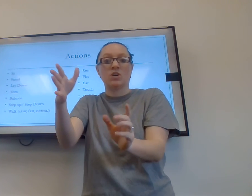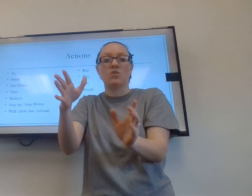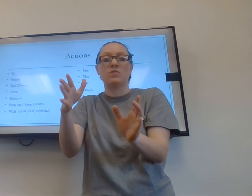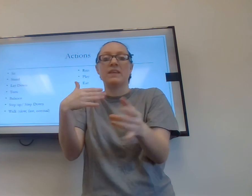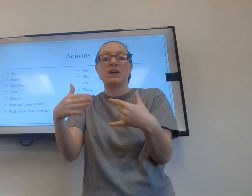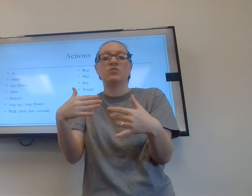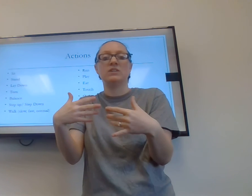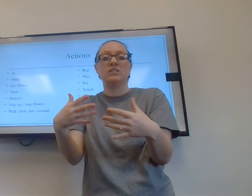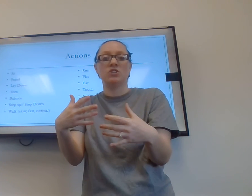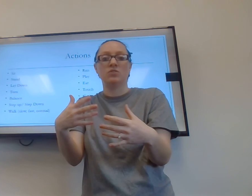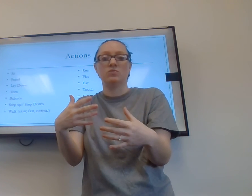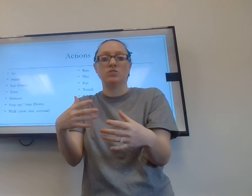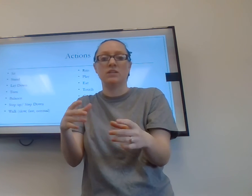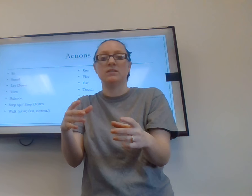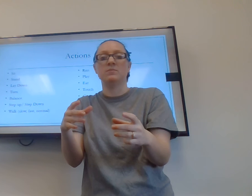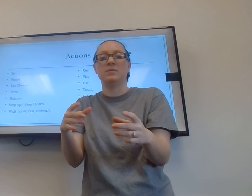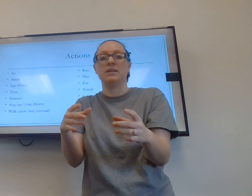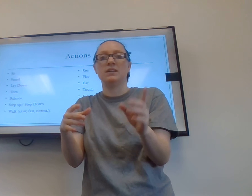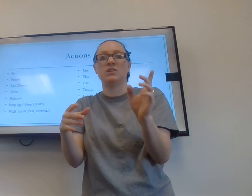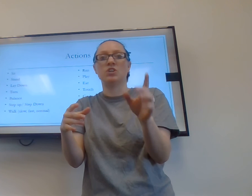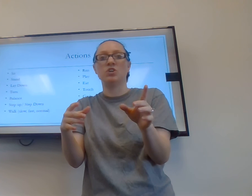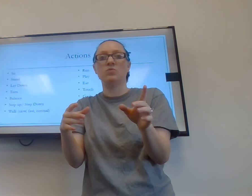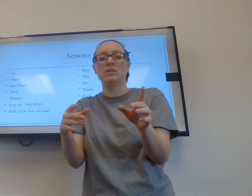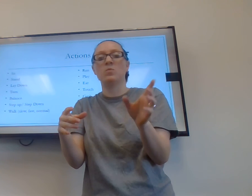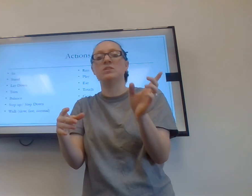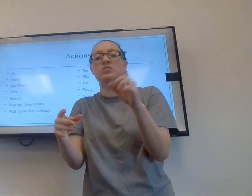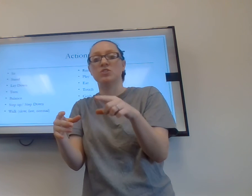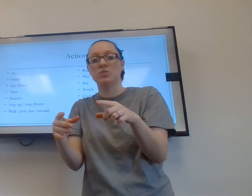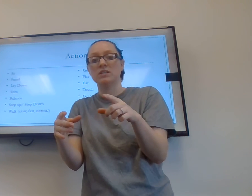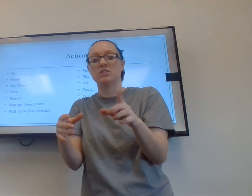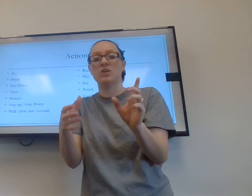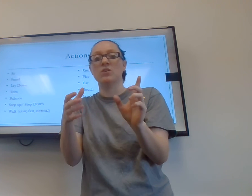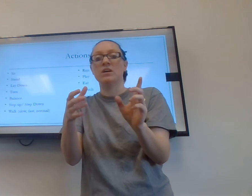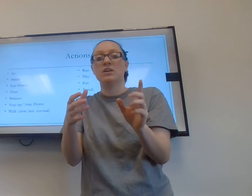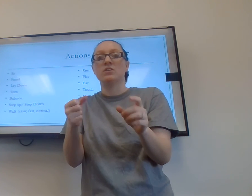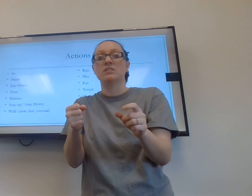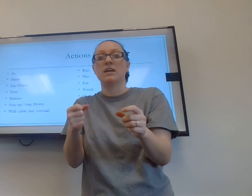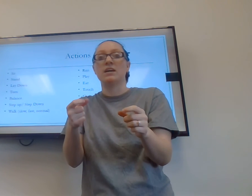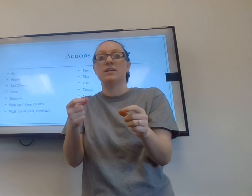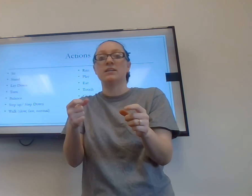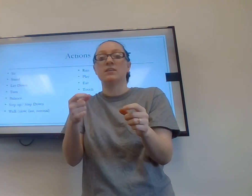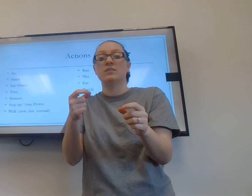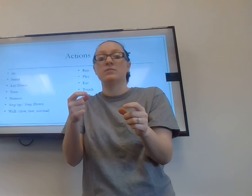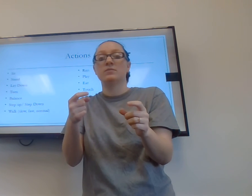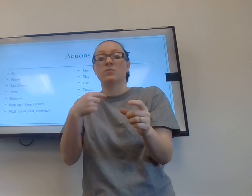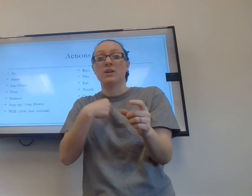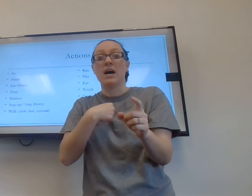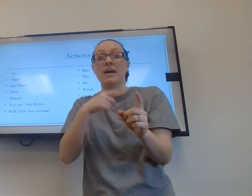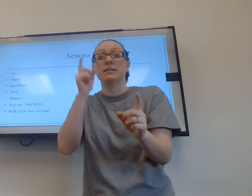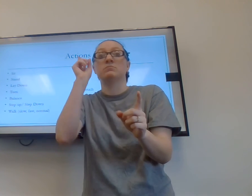So that you'll need cues. You'll need to cue them when to do it. So you say when I,